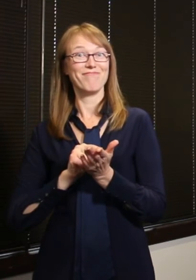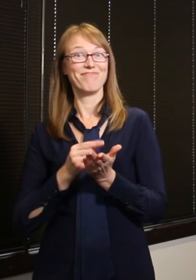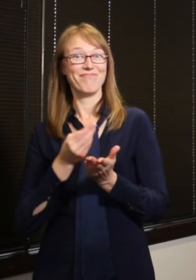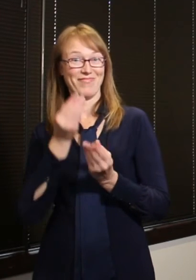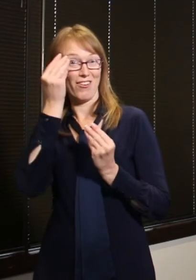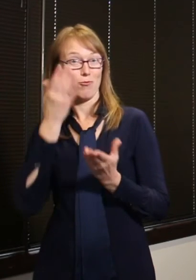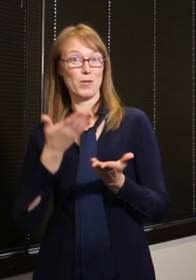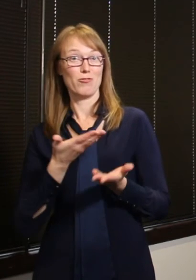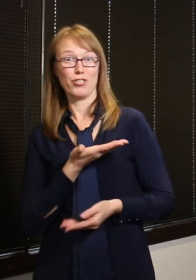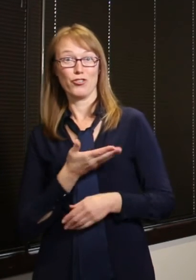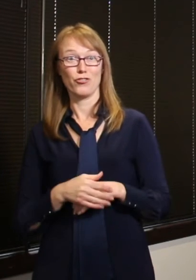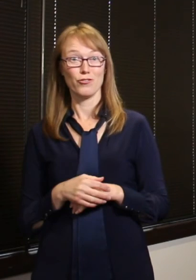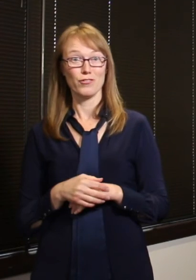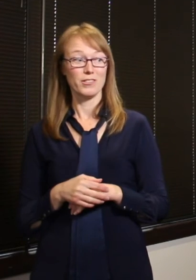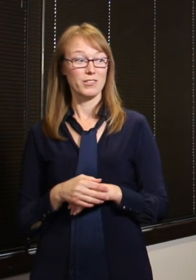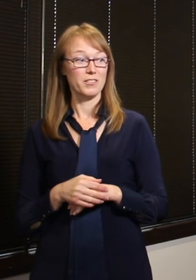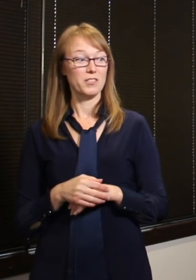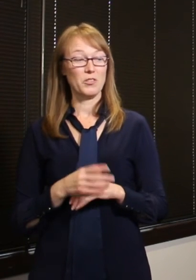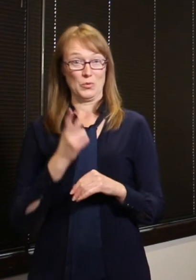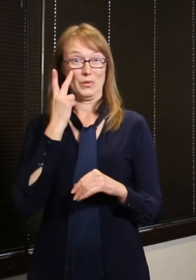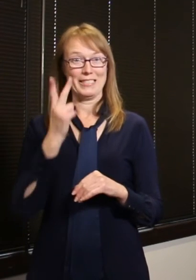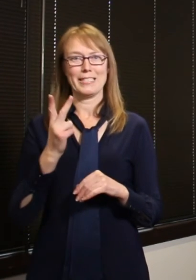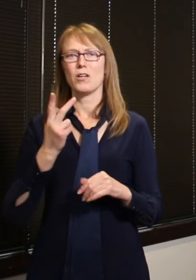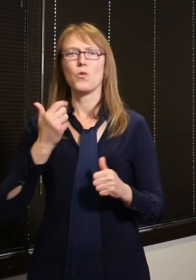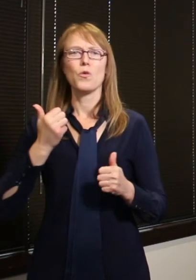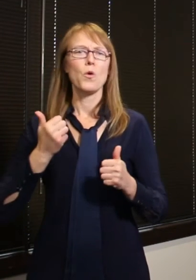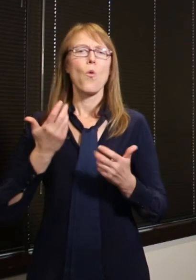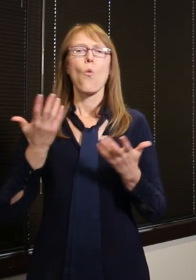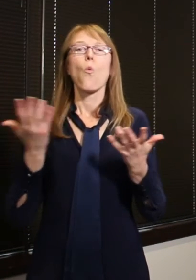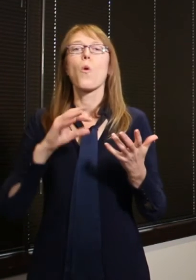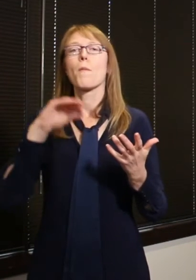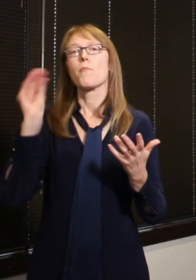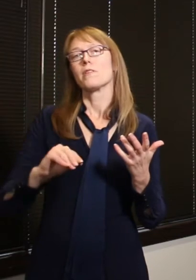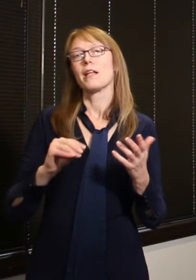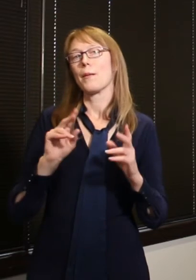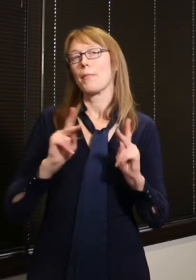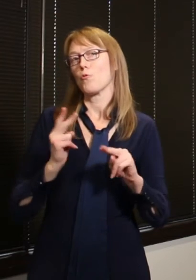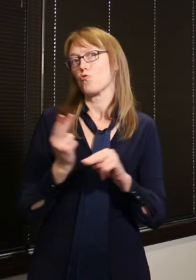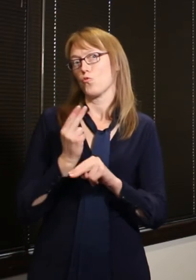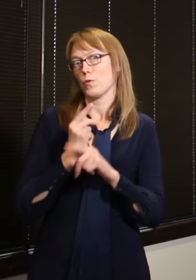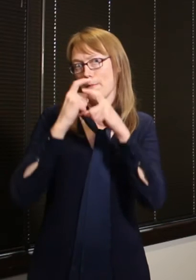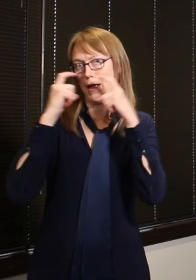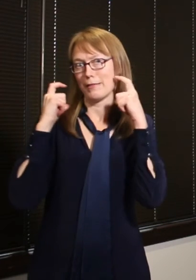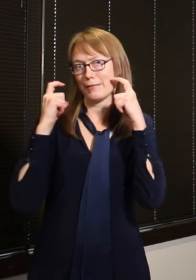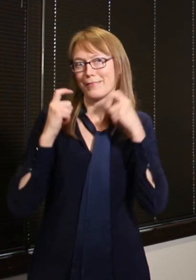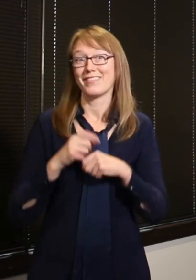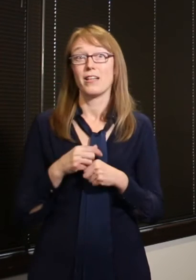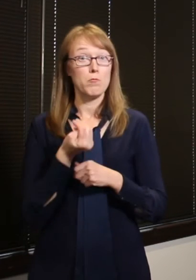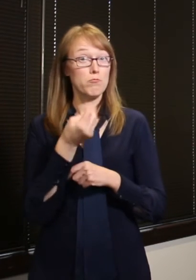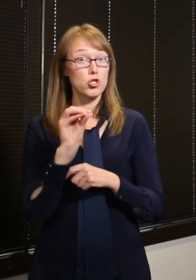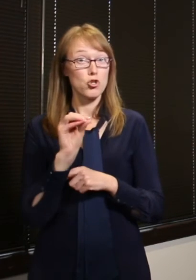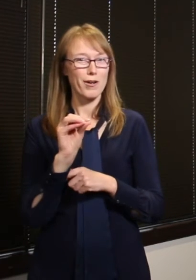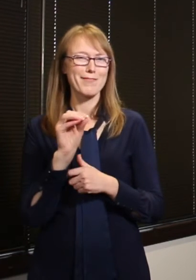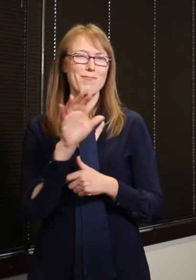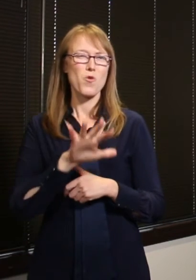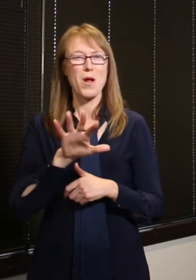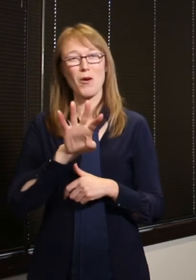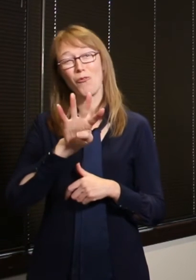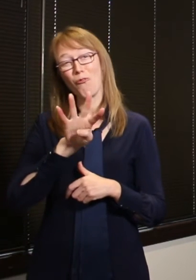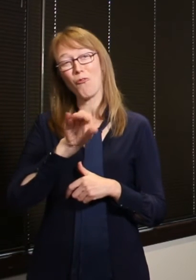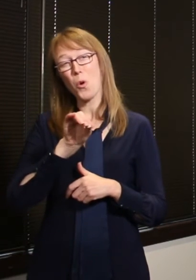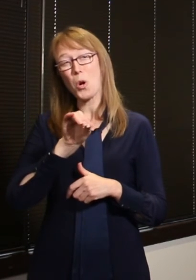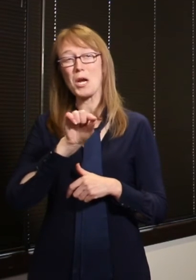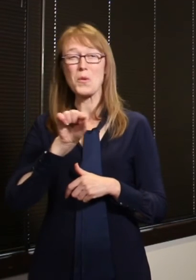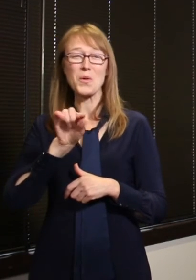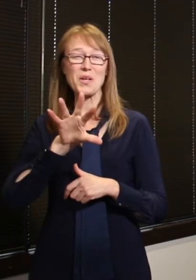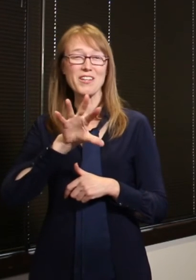the proportion of people in the different states that are wearing masks. And as you can see, Missouri is right at around 40–50%. But